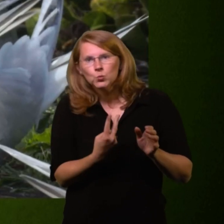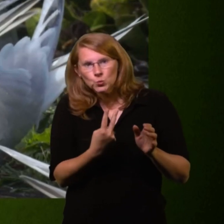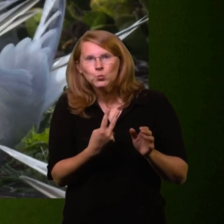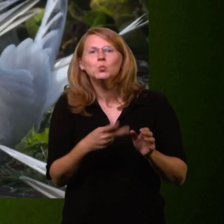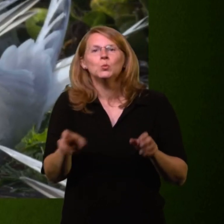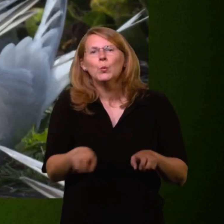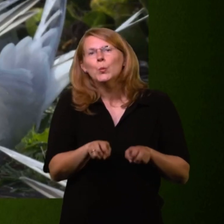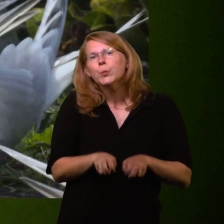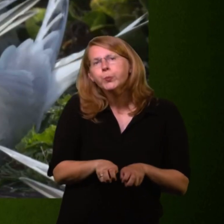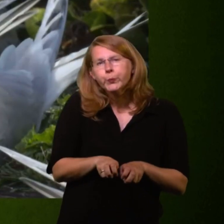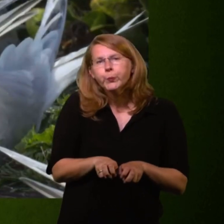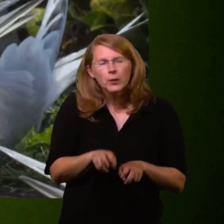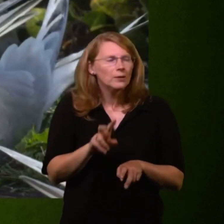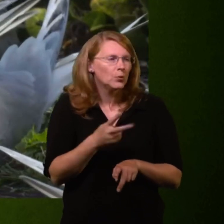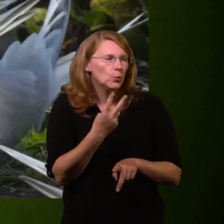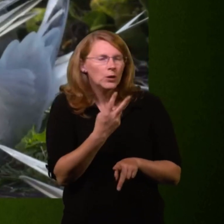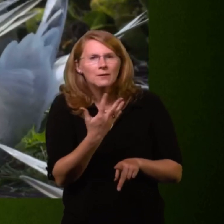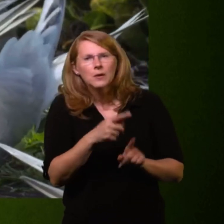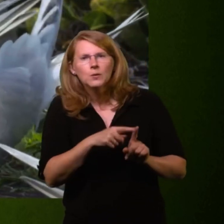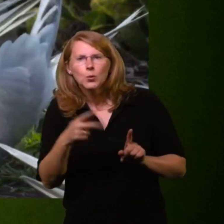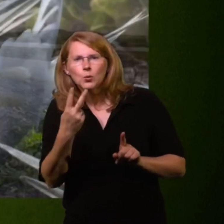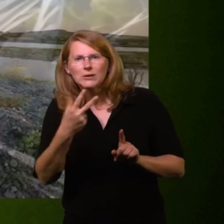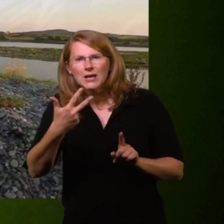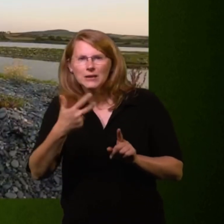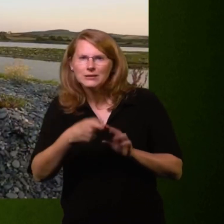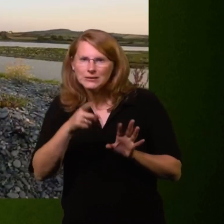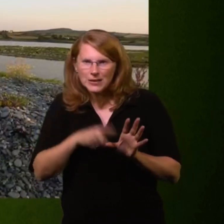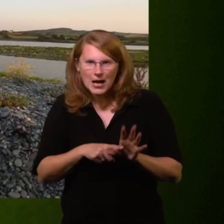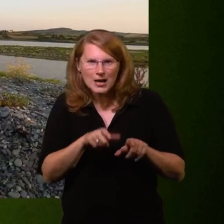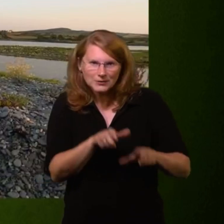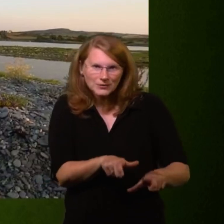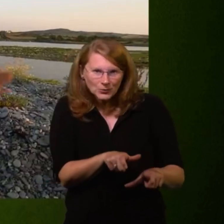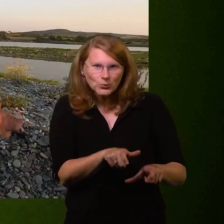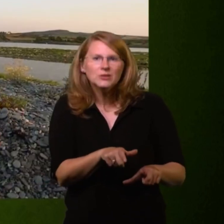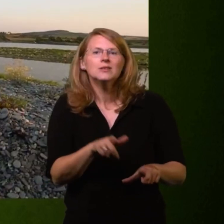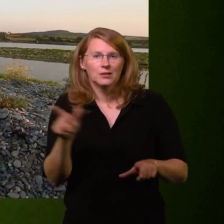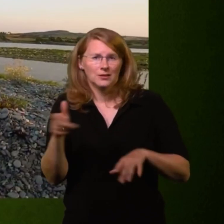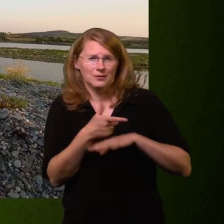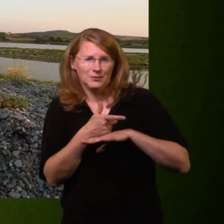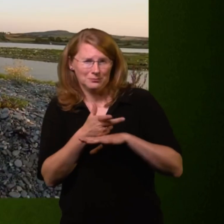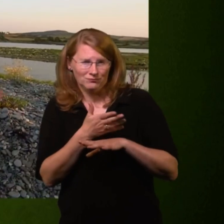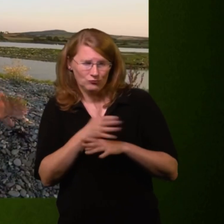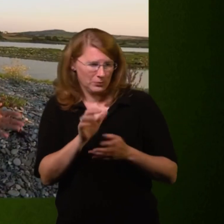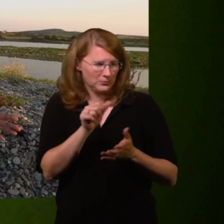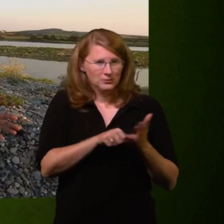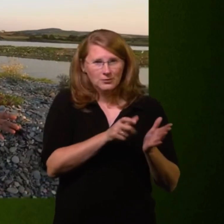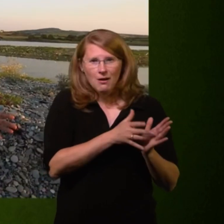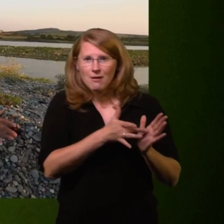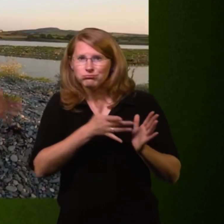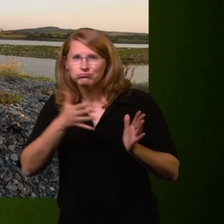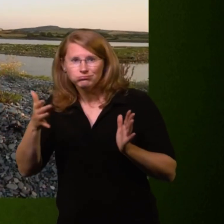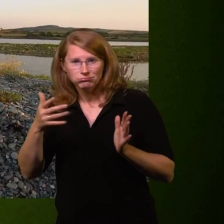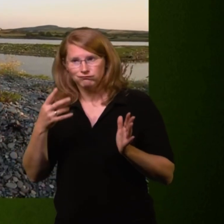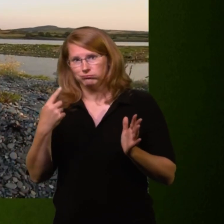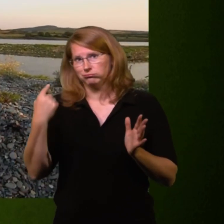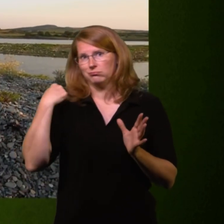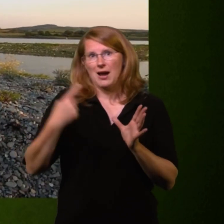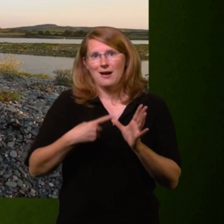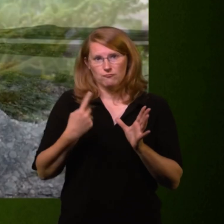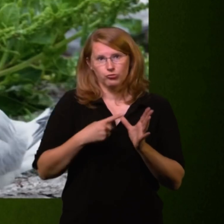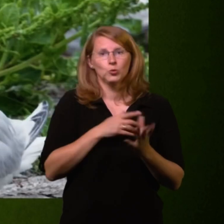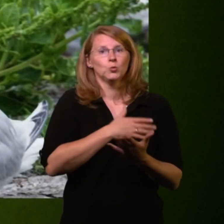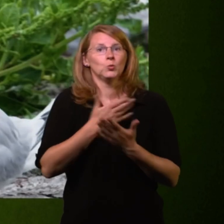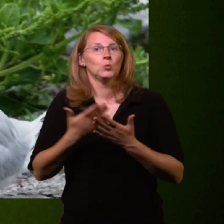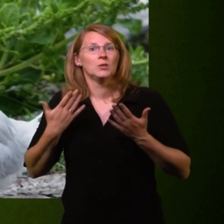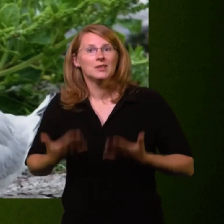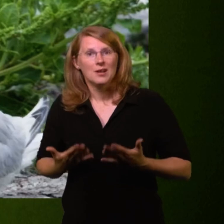days. So that was filmed right at the start of the breeding season, back in April. That was then, this is